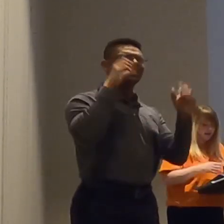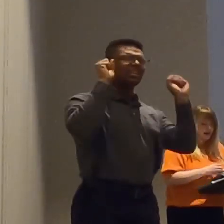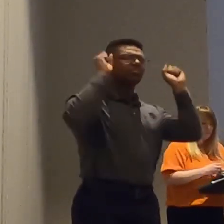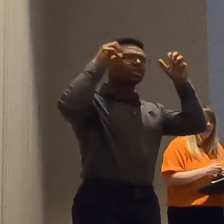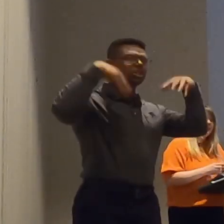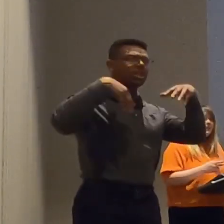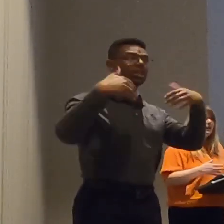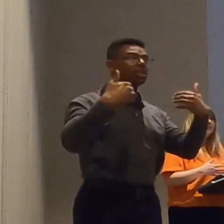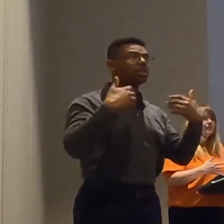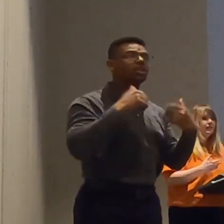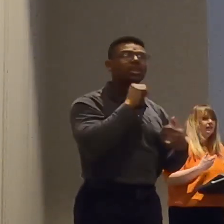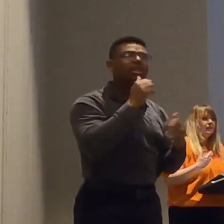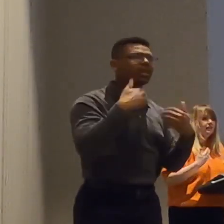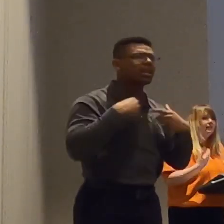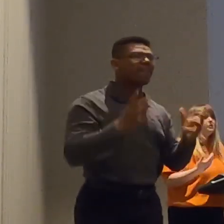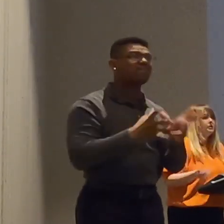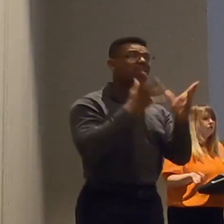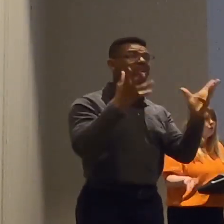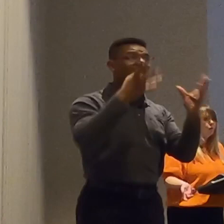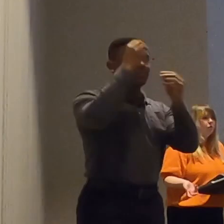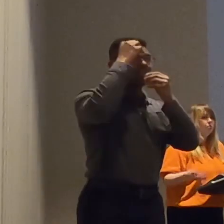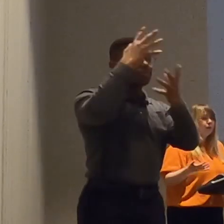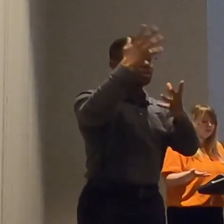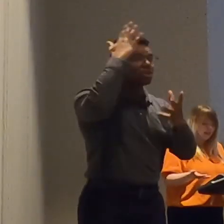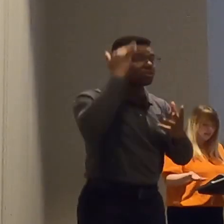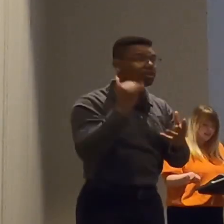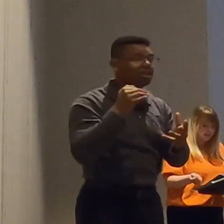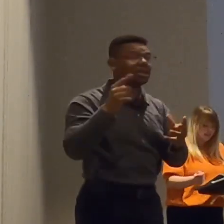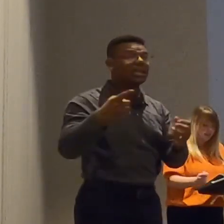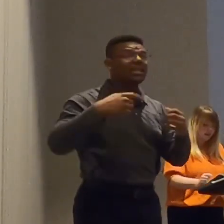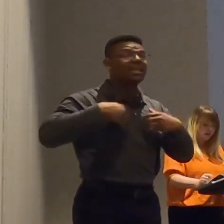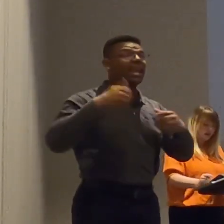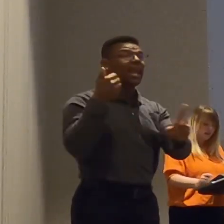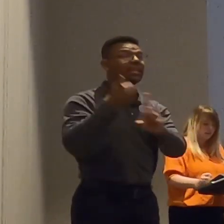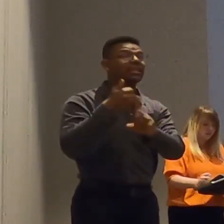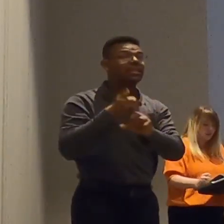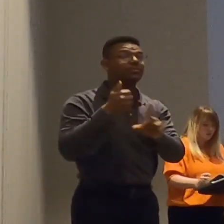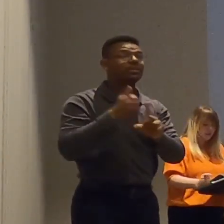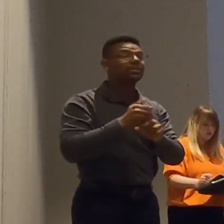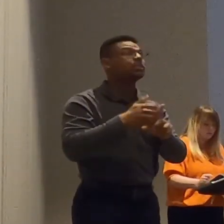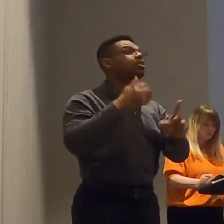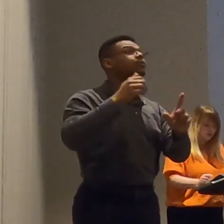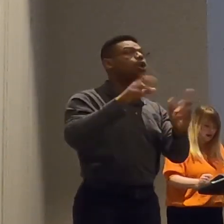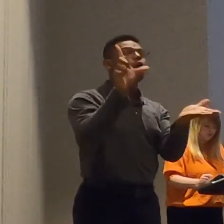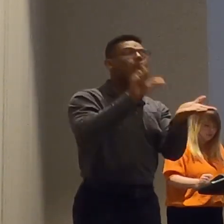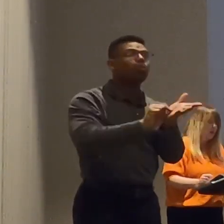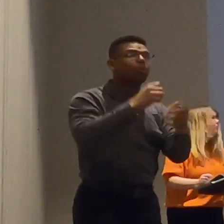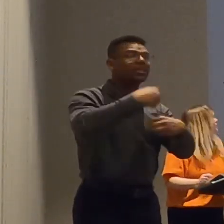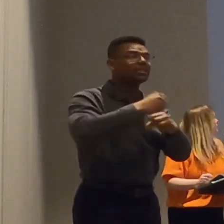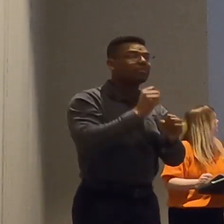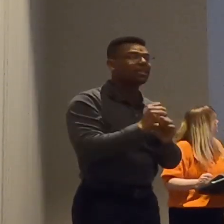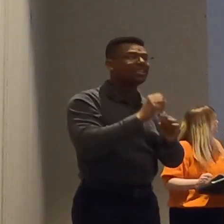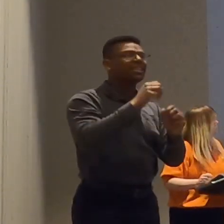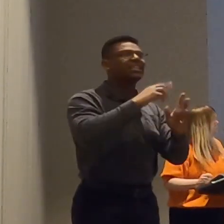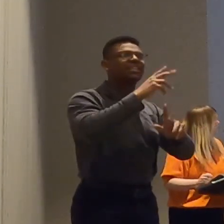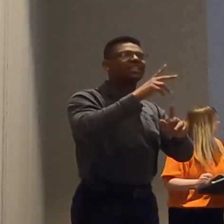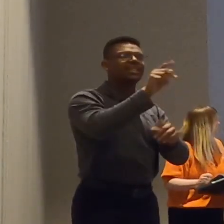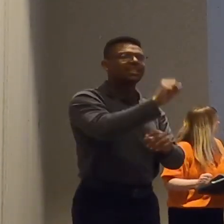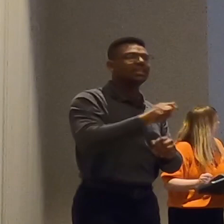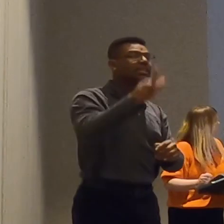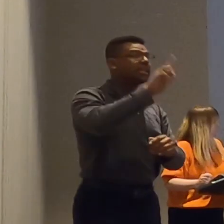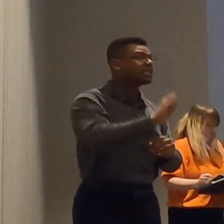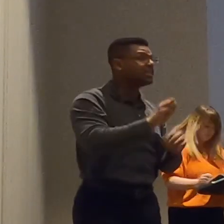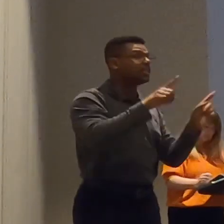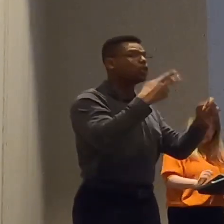out there, because he actually developed his own printmaking technique known as sculpture graph, which he used to make